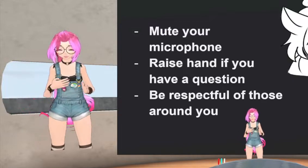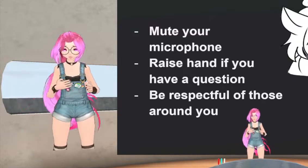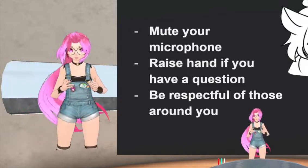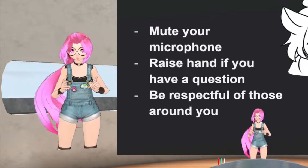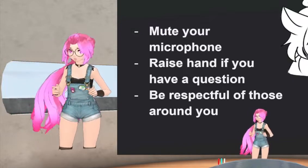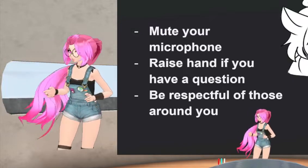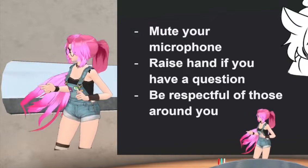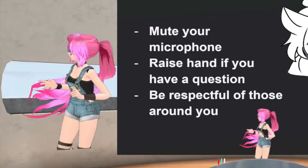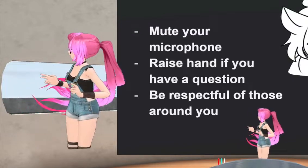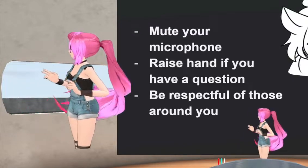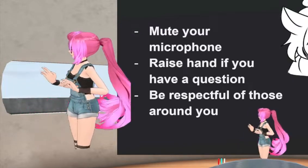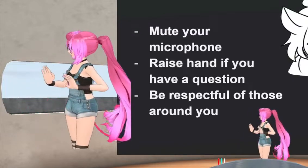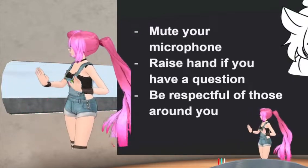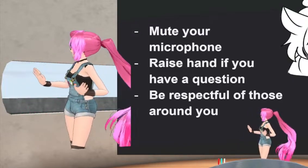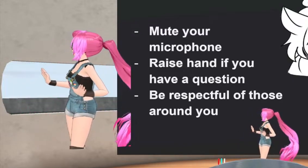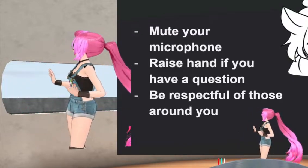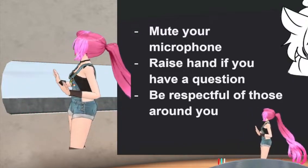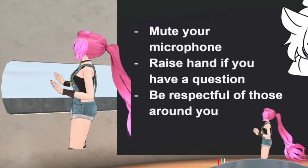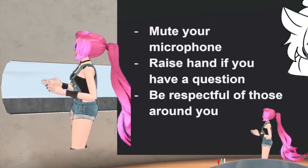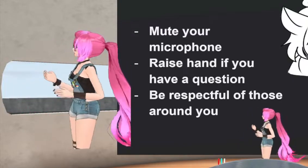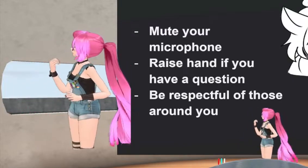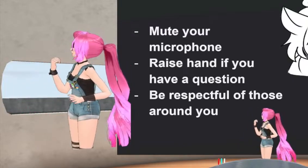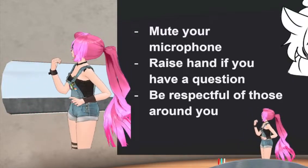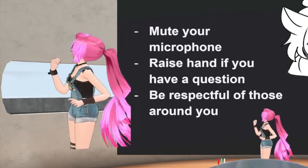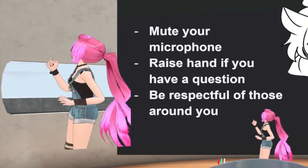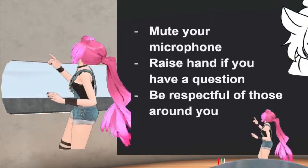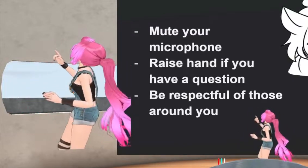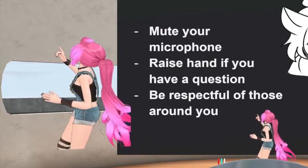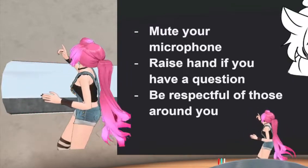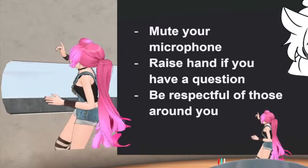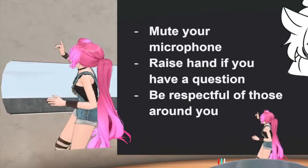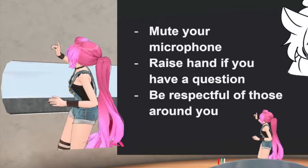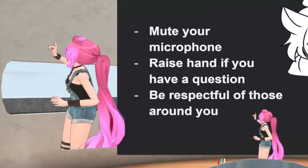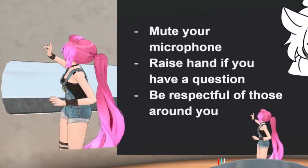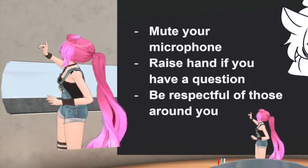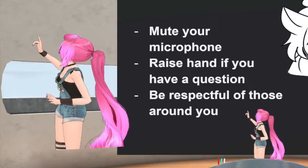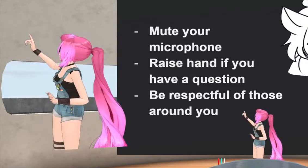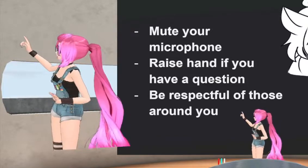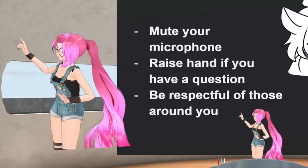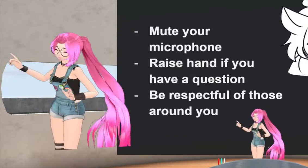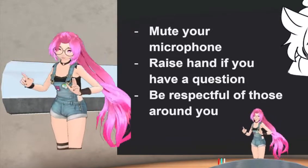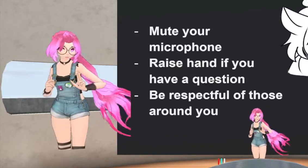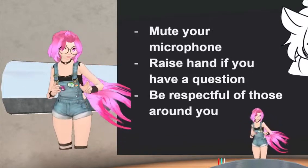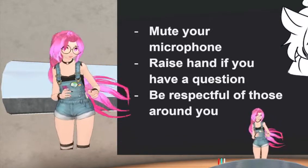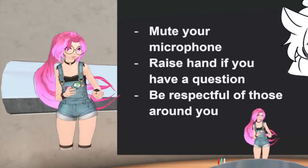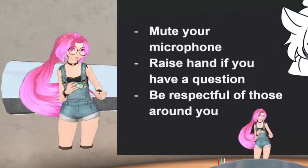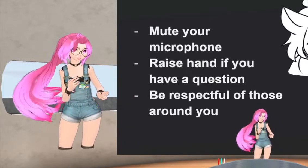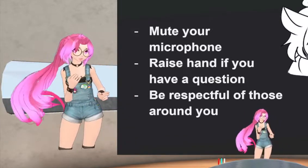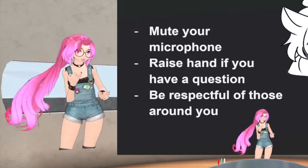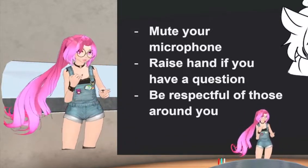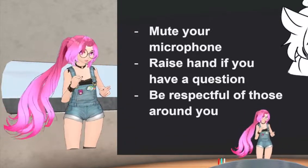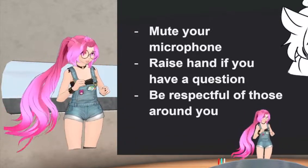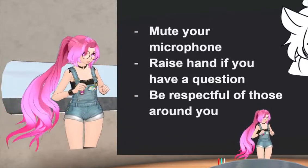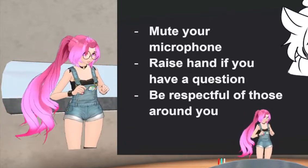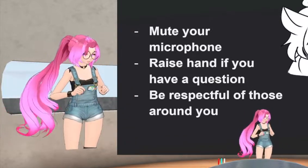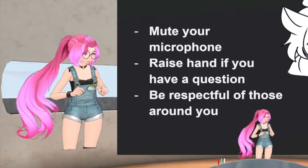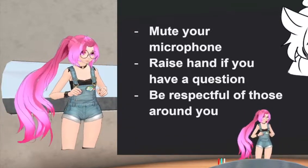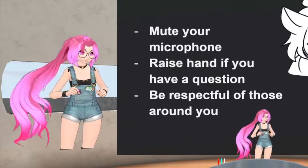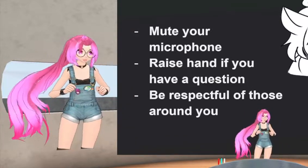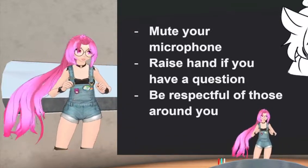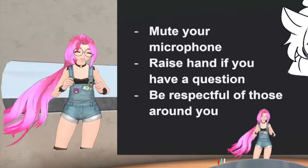be respectful for that. So you're not in trouble or anything, but we just try and keep our mics muted. And then another thing, just for respect, if you do have a